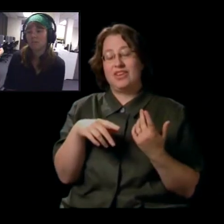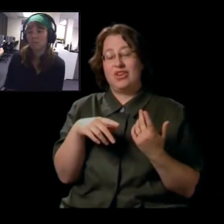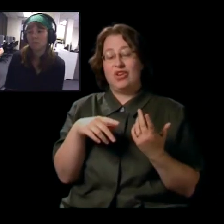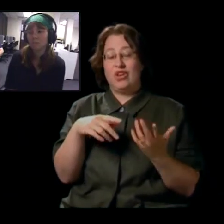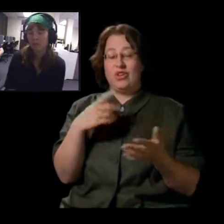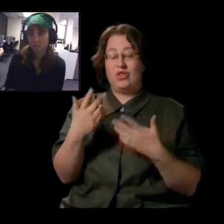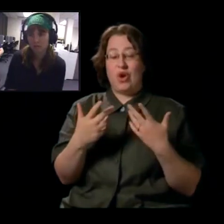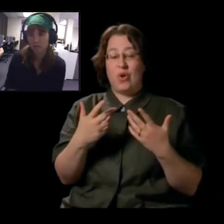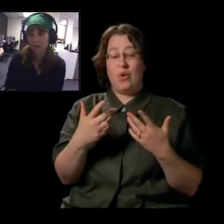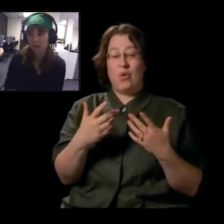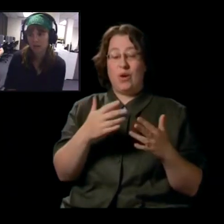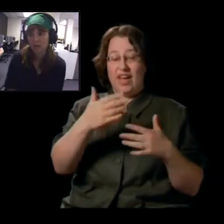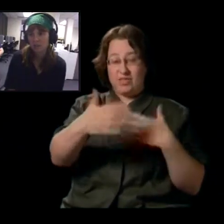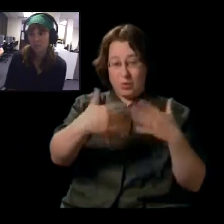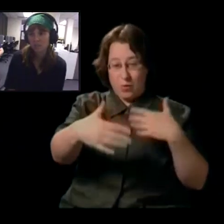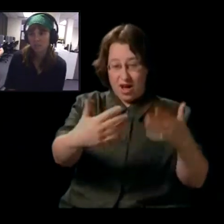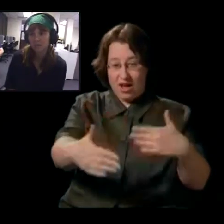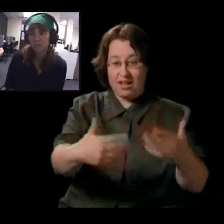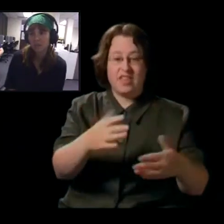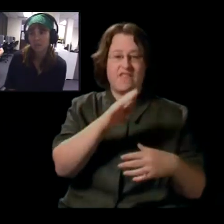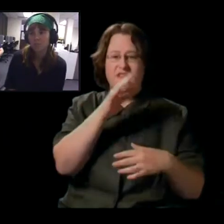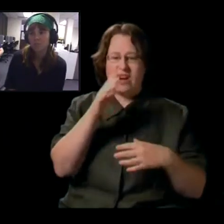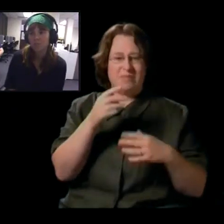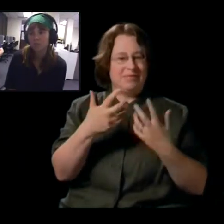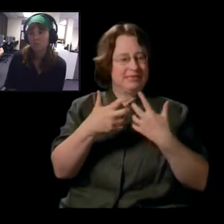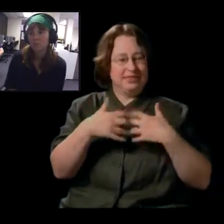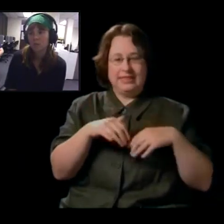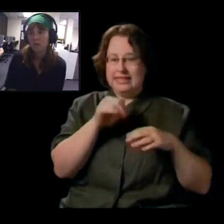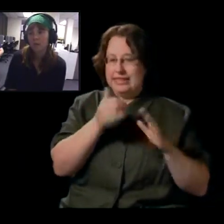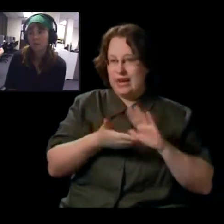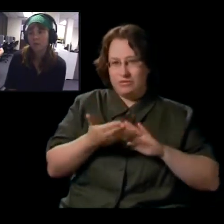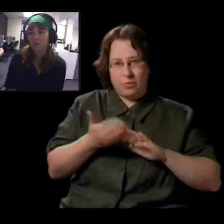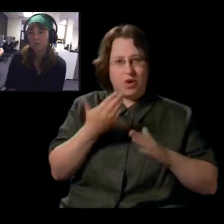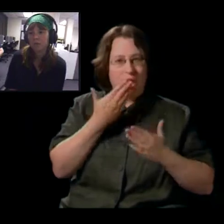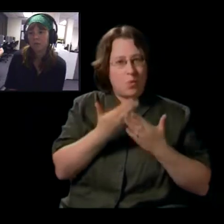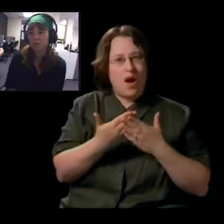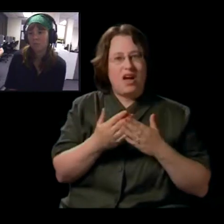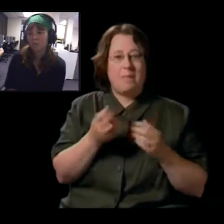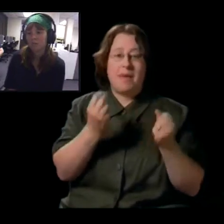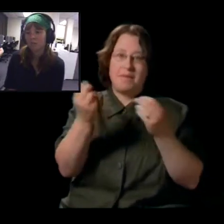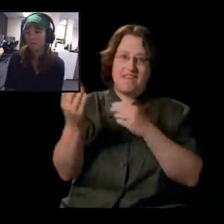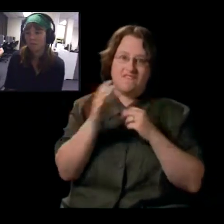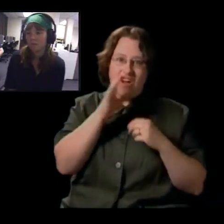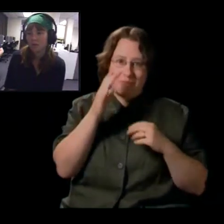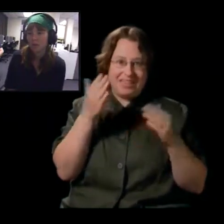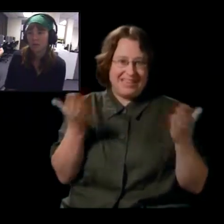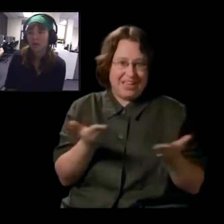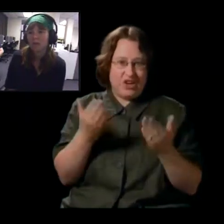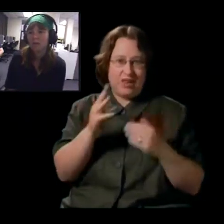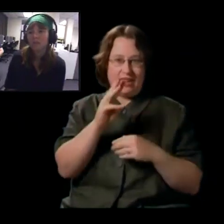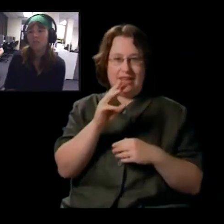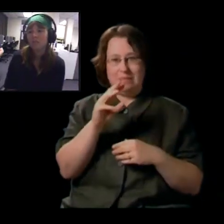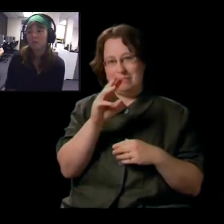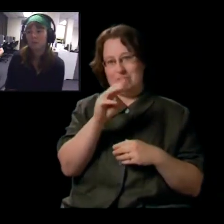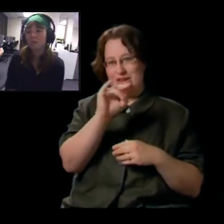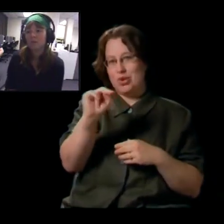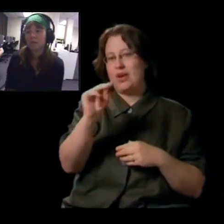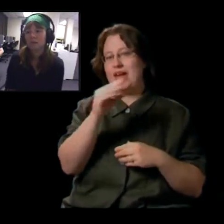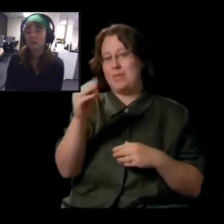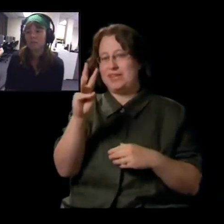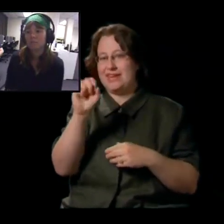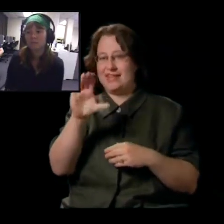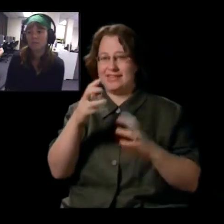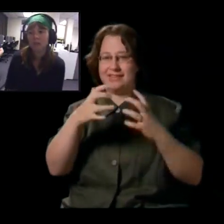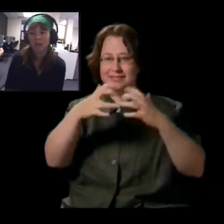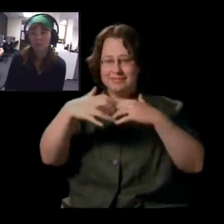case of cerebral palsy. And after a while, the farm wasn't running very well. And there's many farms